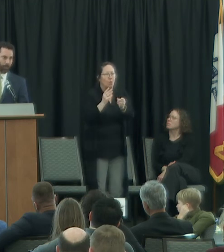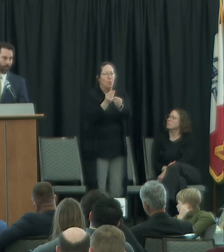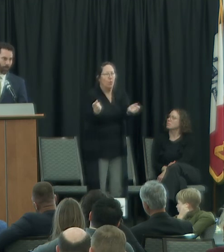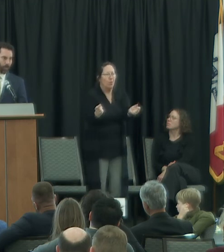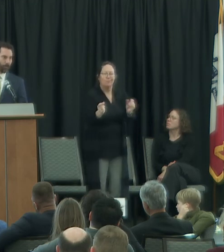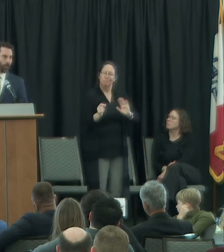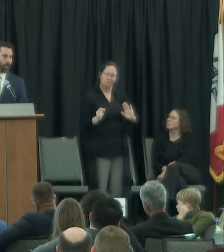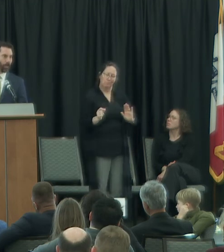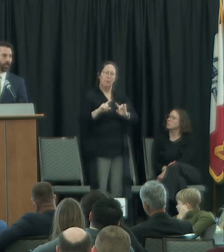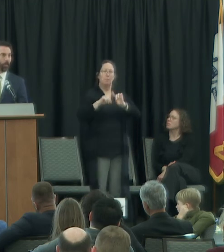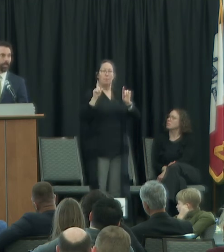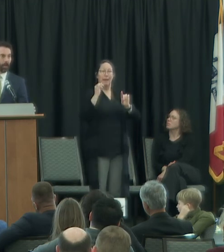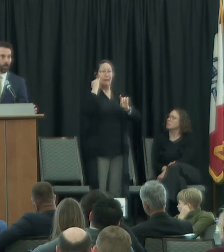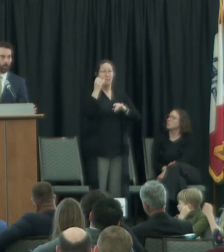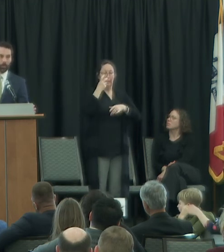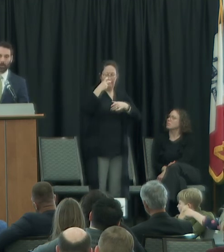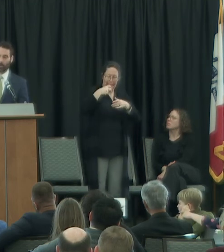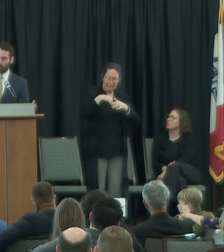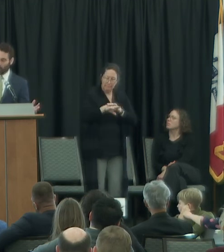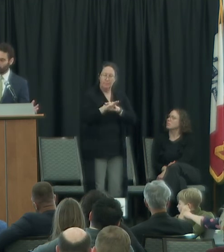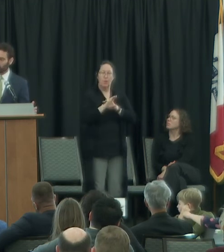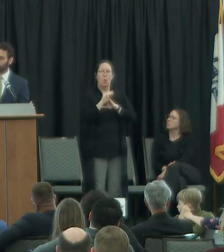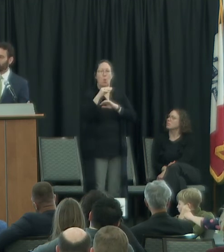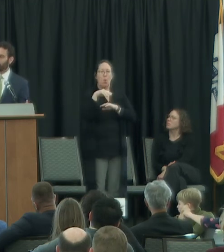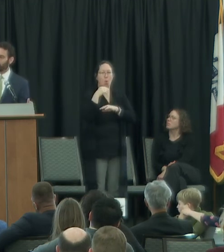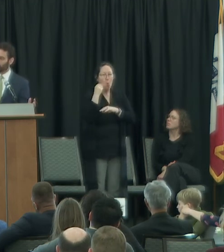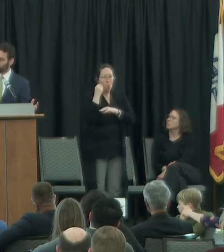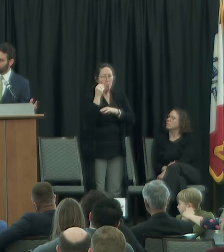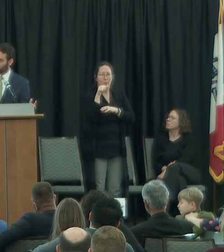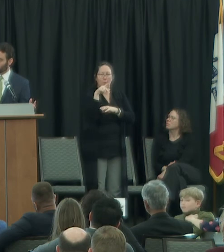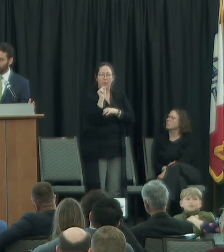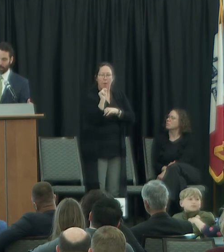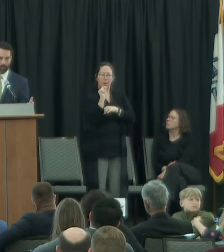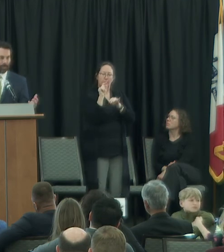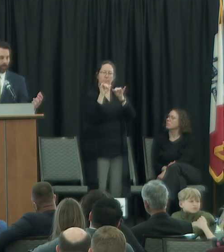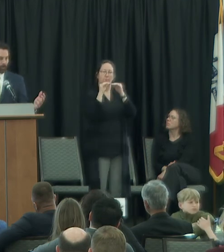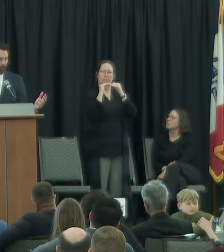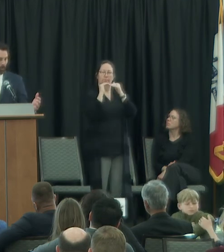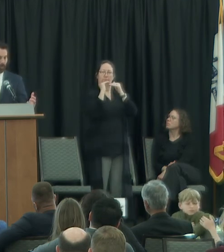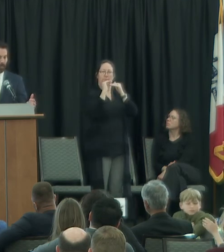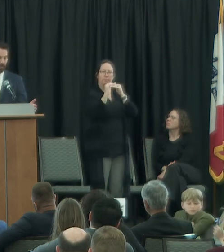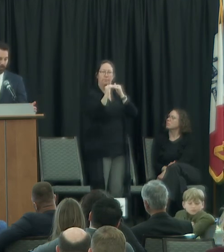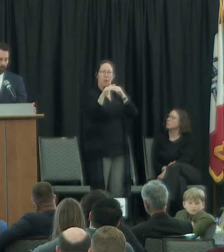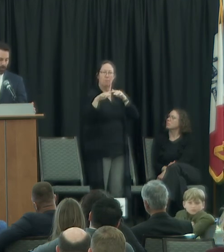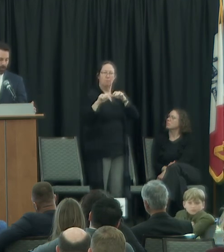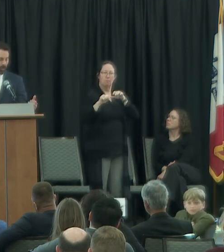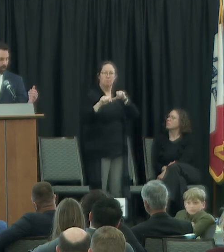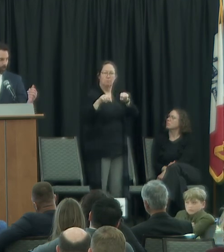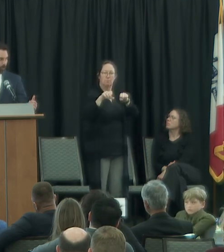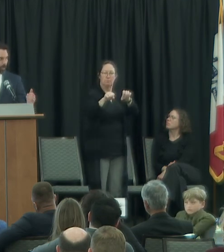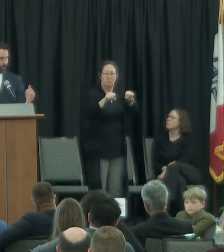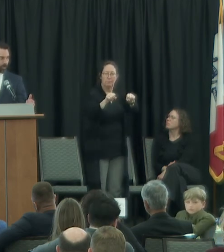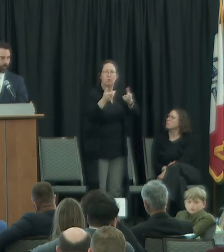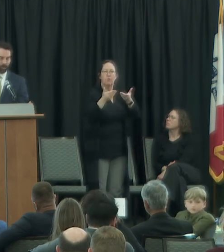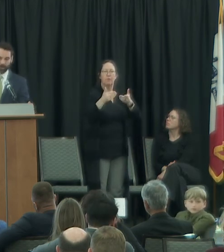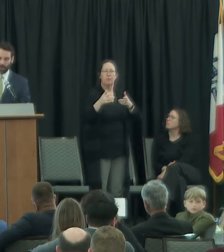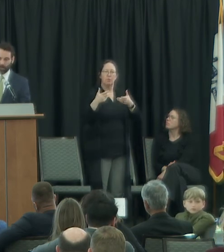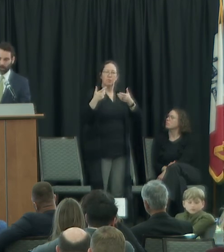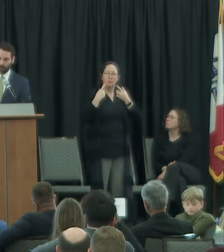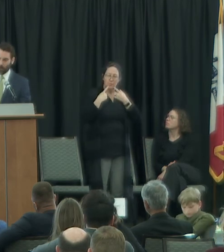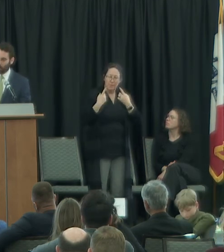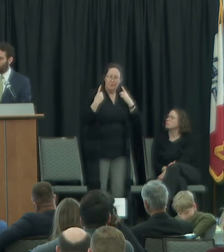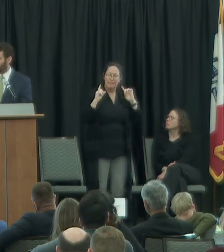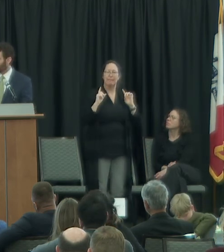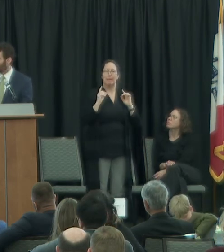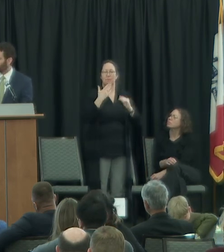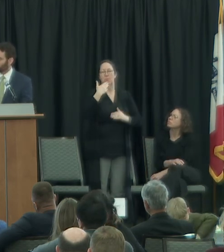but certainly if you can get someone in a home or an apartment and you can get them stabilized and they want to take other services, their chances of success are